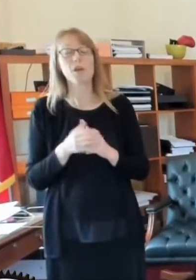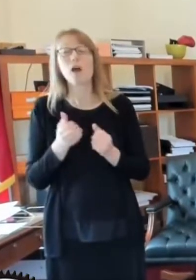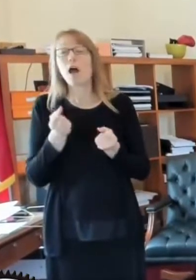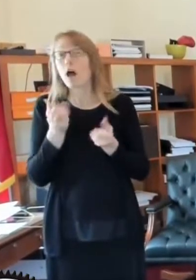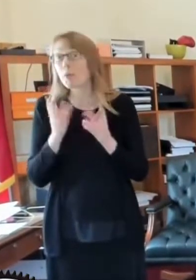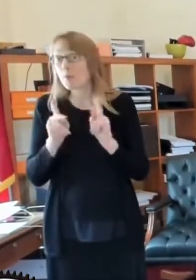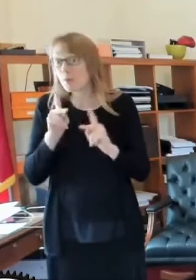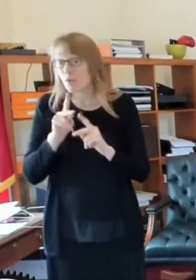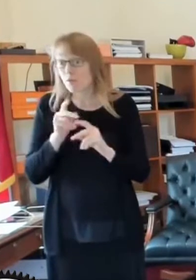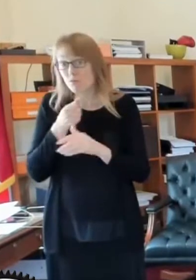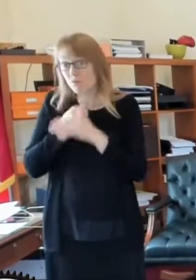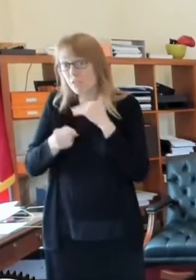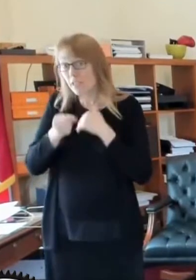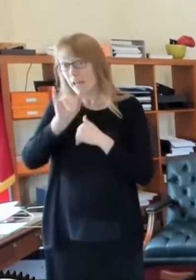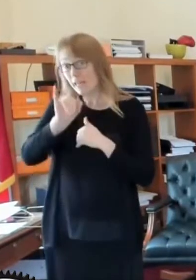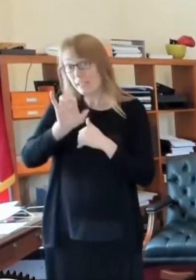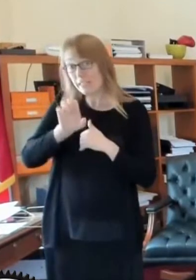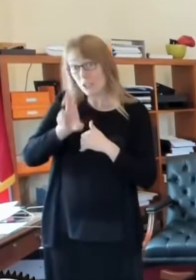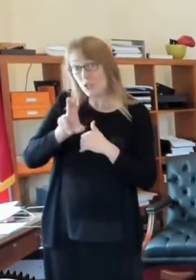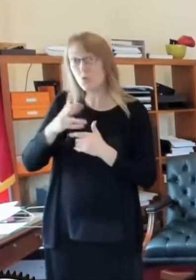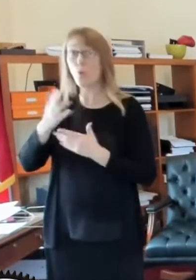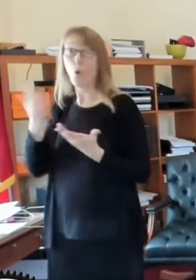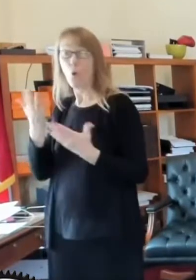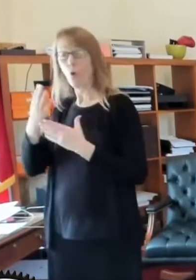ICU and people on ventilators.